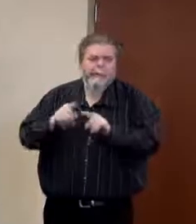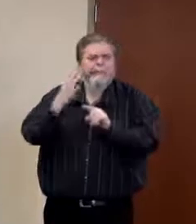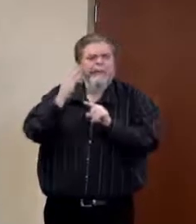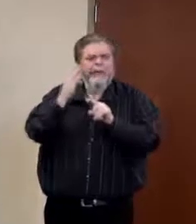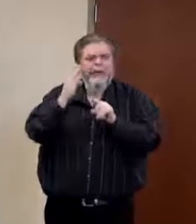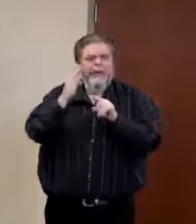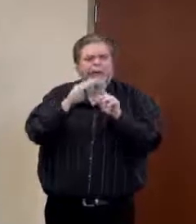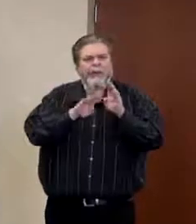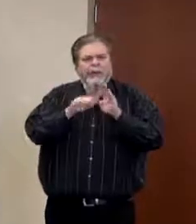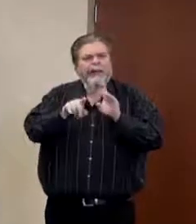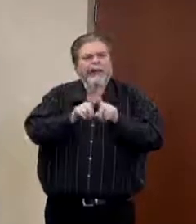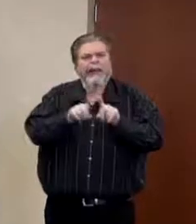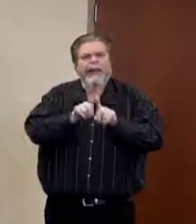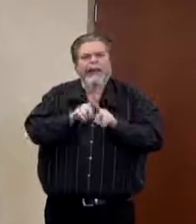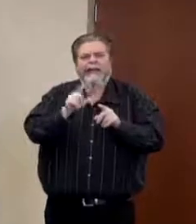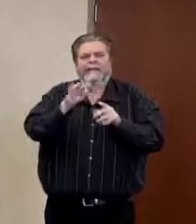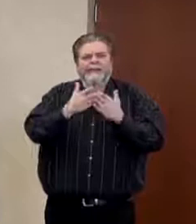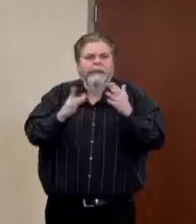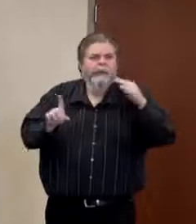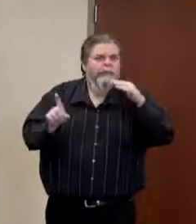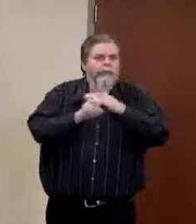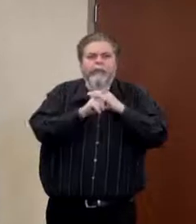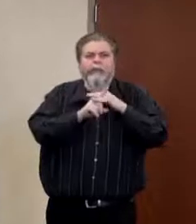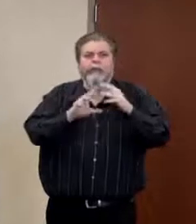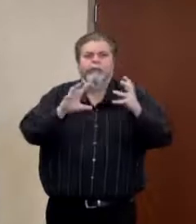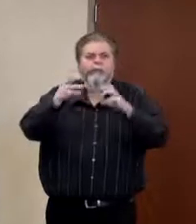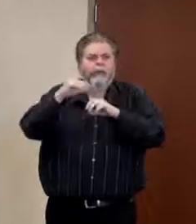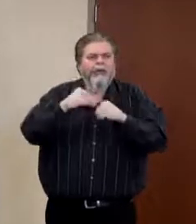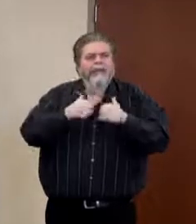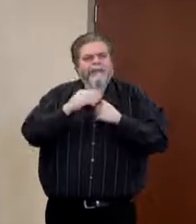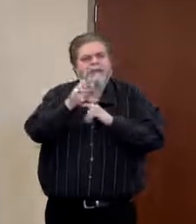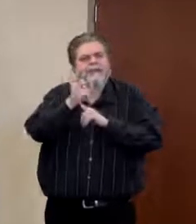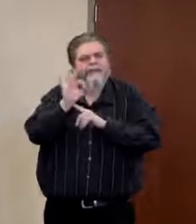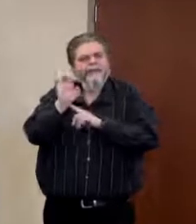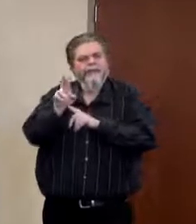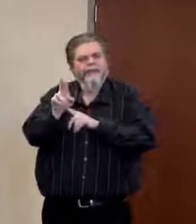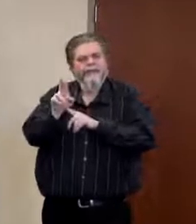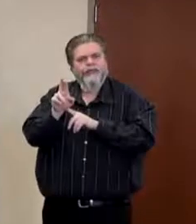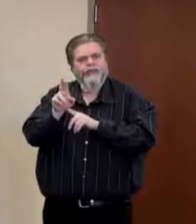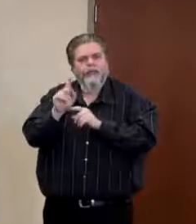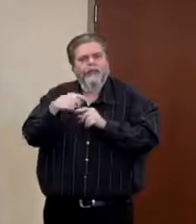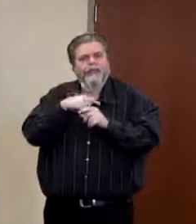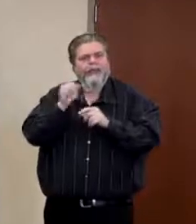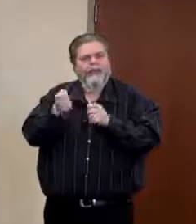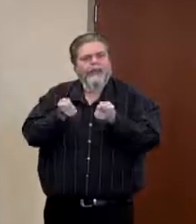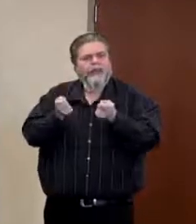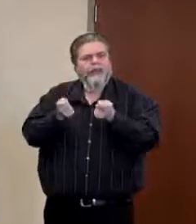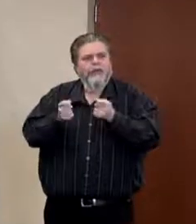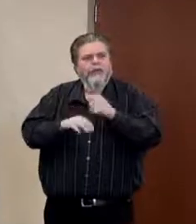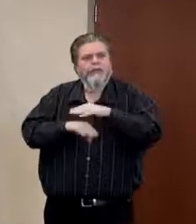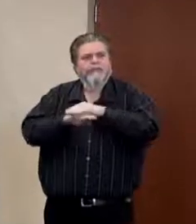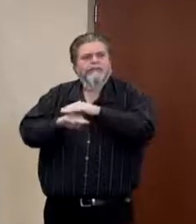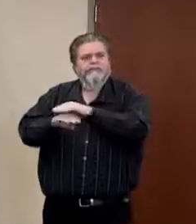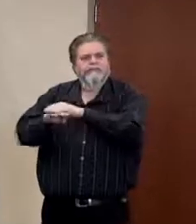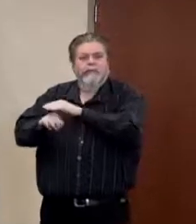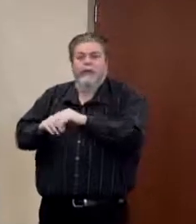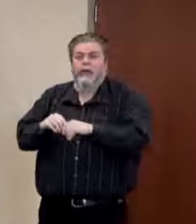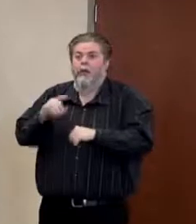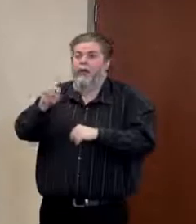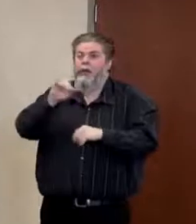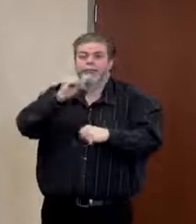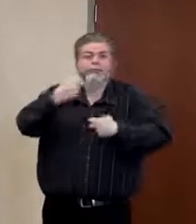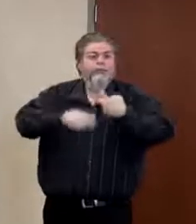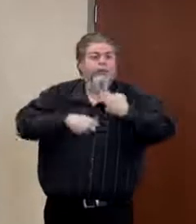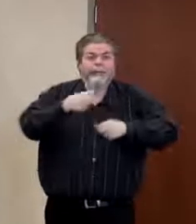if the JBS hotspot creeps up or something like that, we have a buffer. Well, we need to look at where the problem areas are. And where the